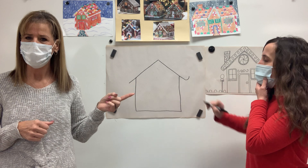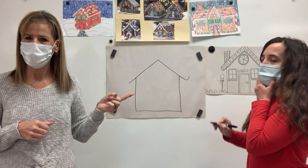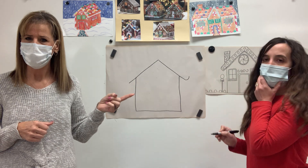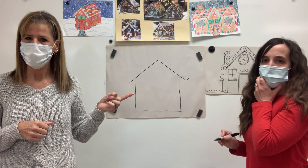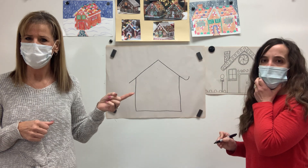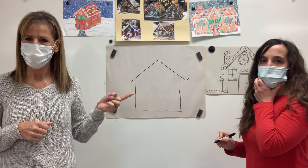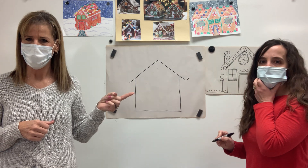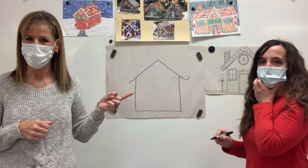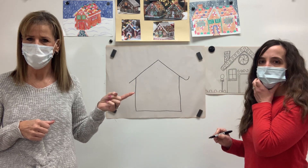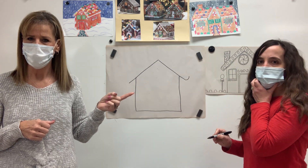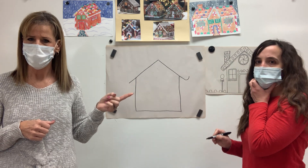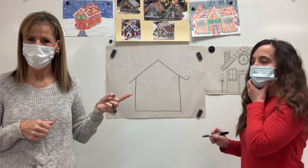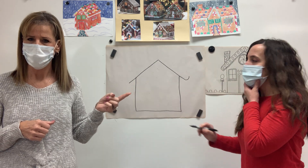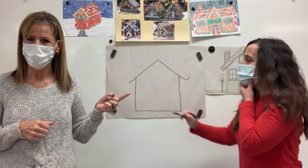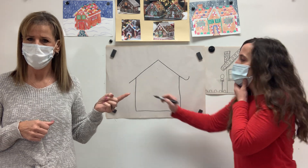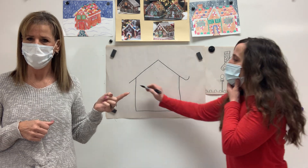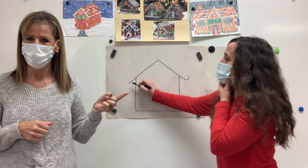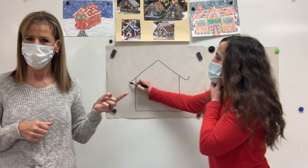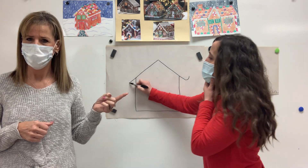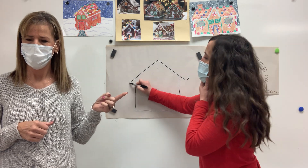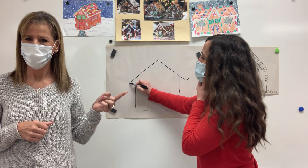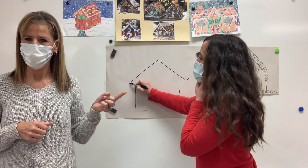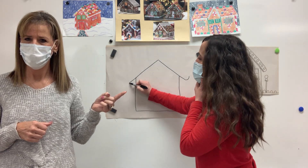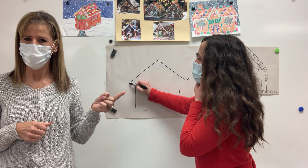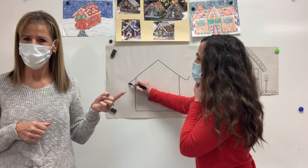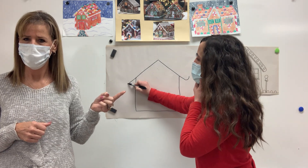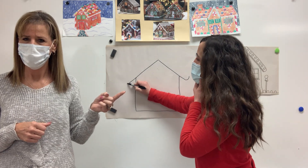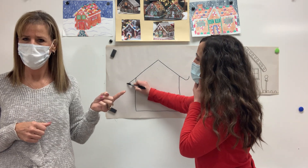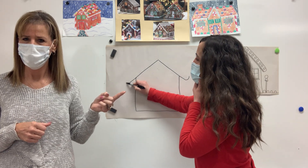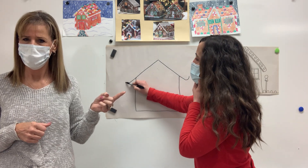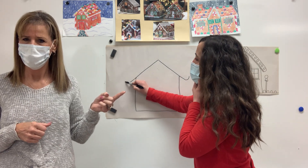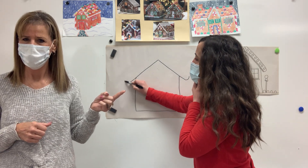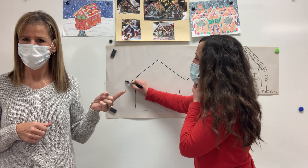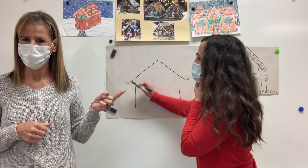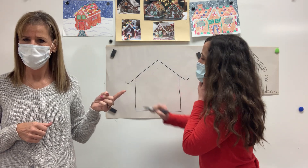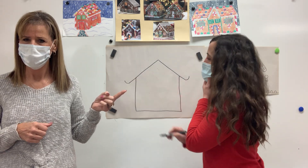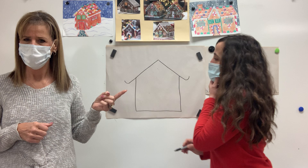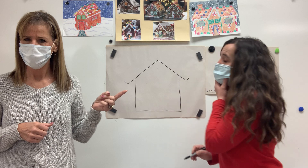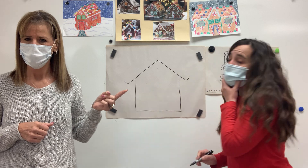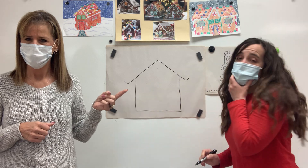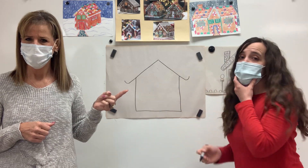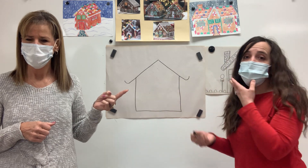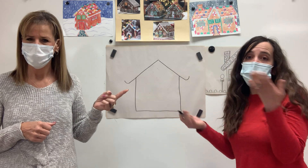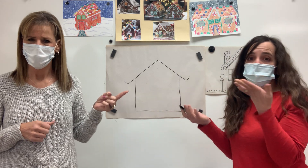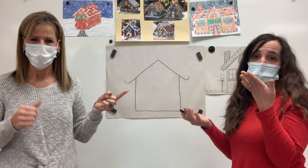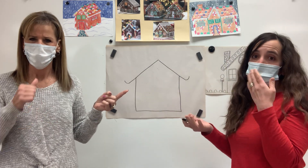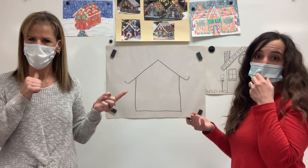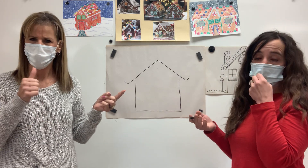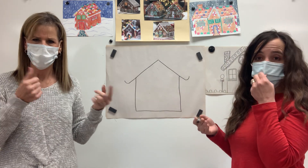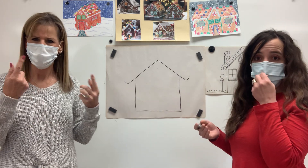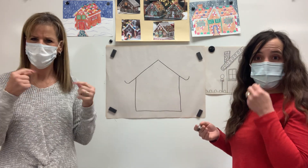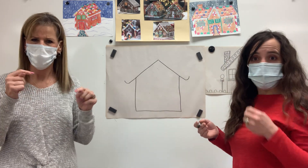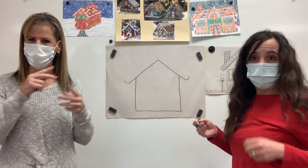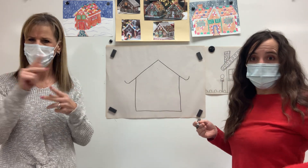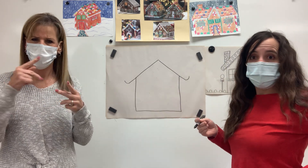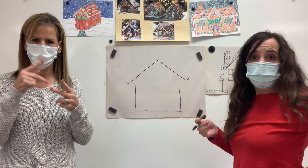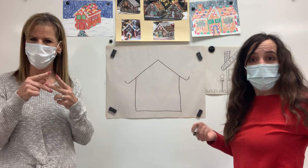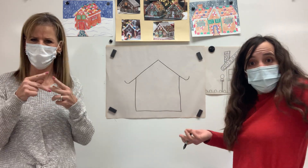like that. And I'm going to curve out like that. We're not even going to try to make a perfectly straight line there, right? Because